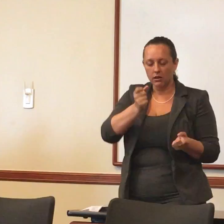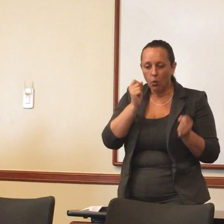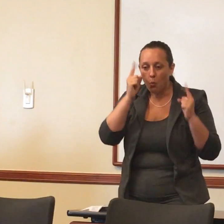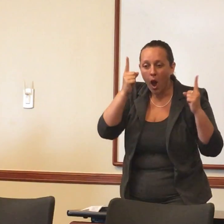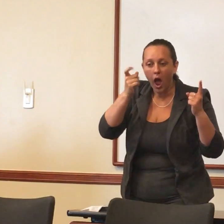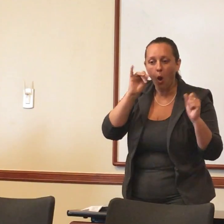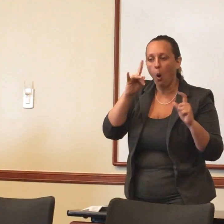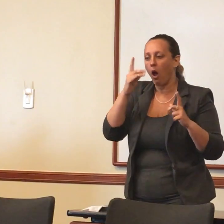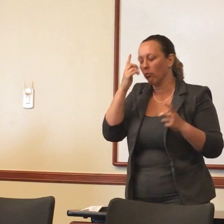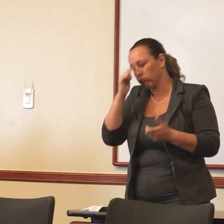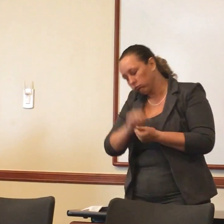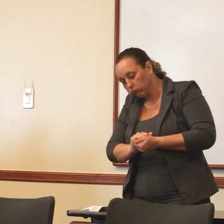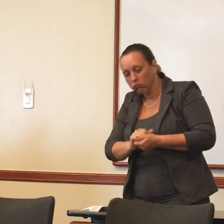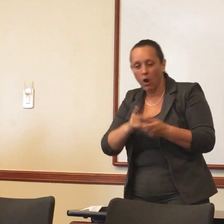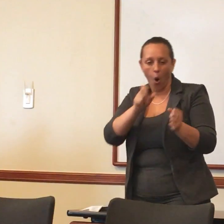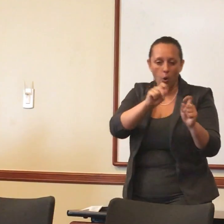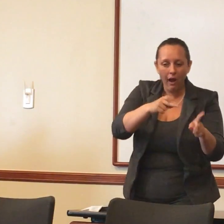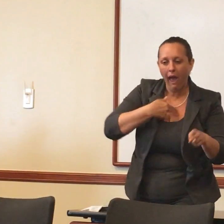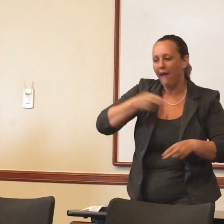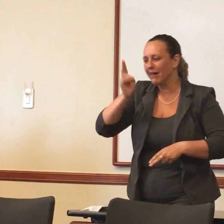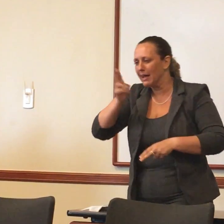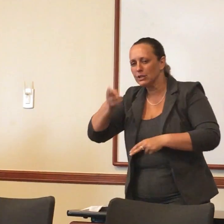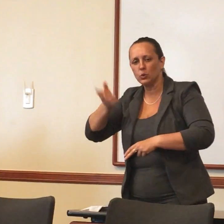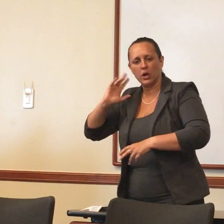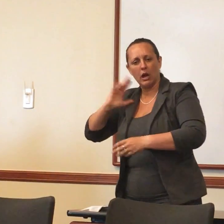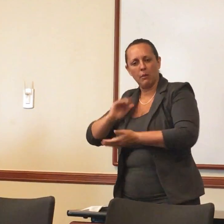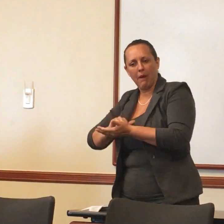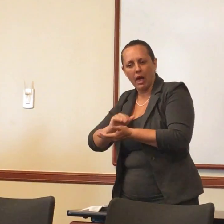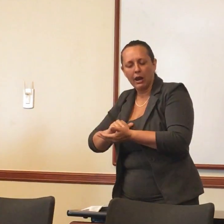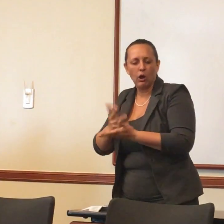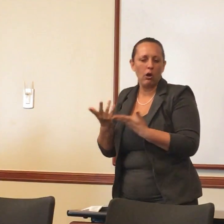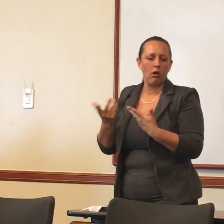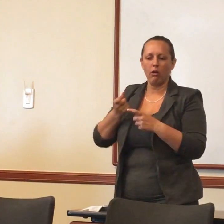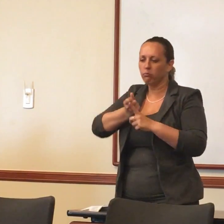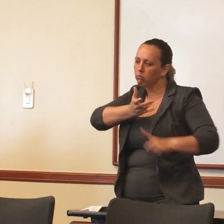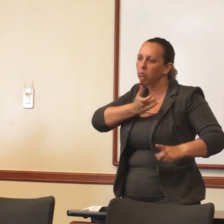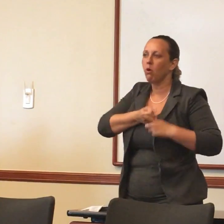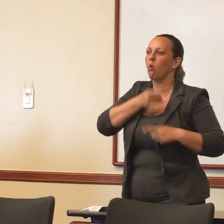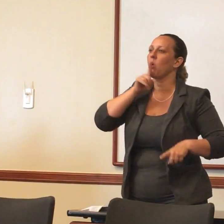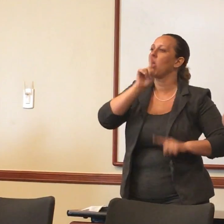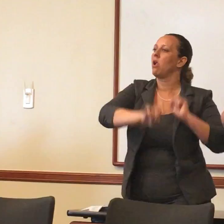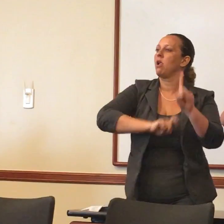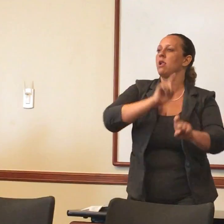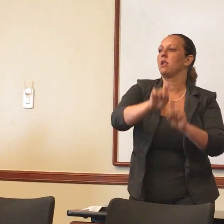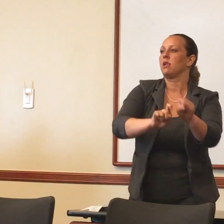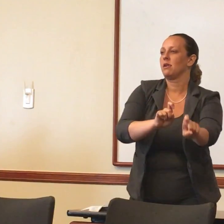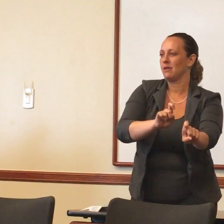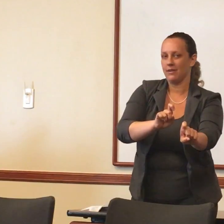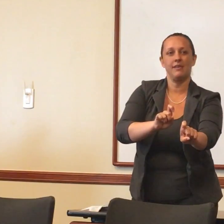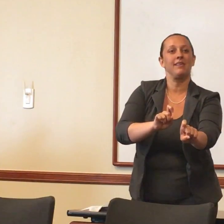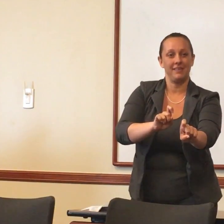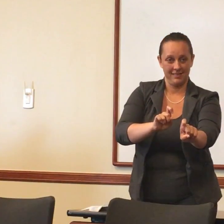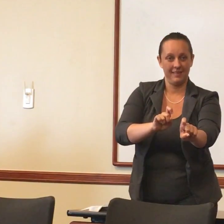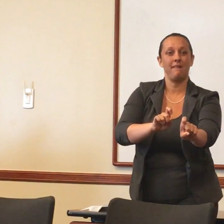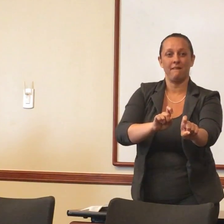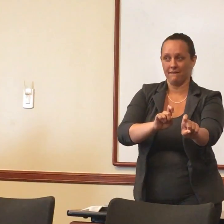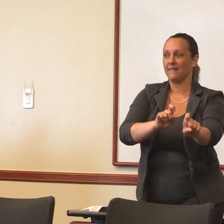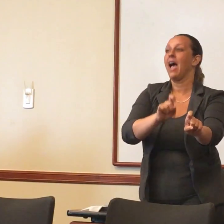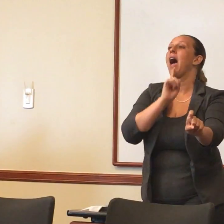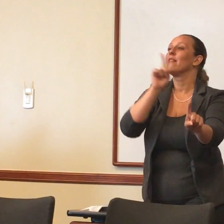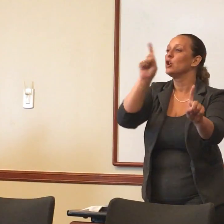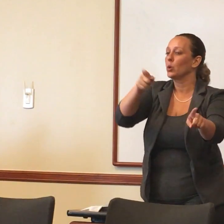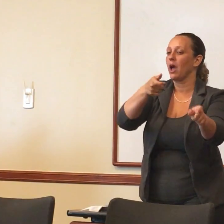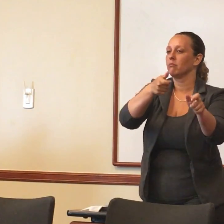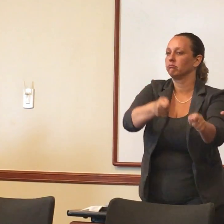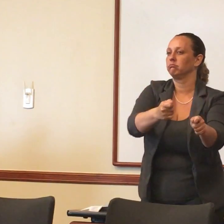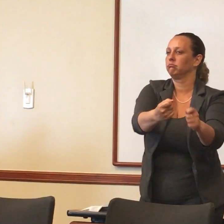conscious? Are they okay? Do they have a history of any medical issues? And then the call taker will ask questions that you'll respond